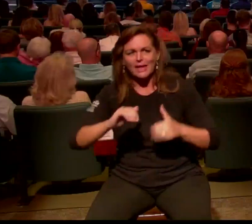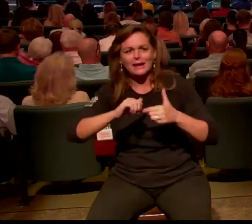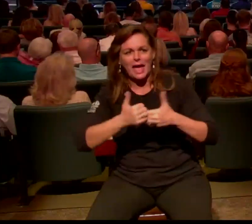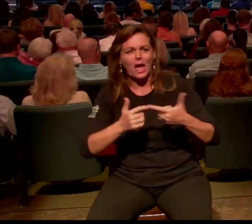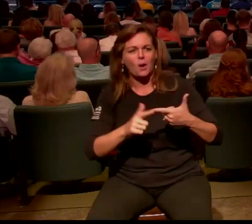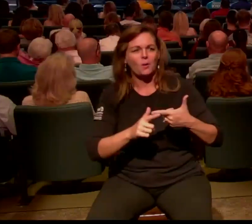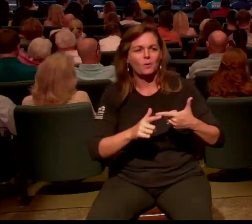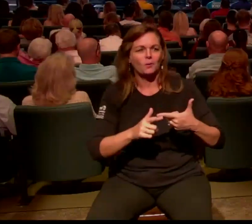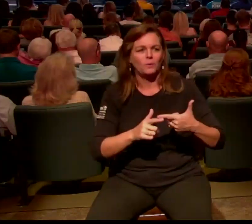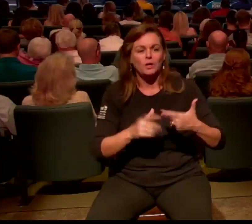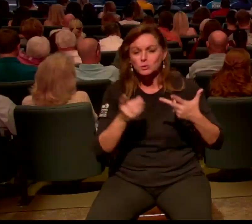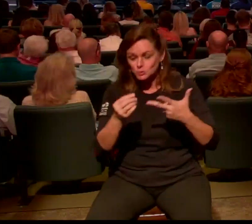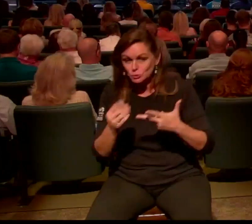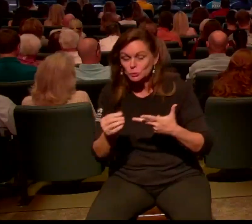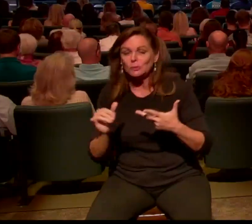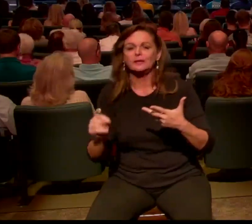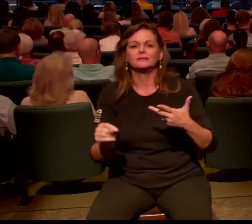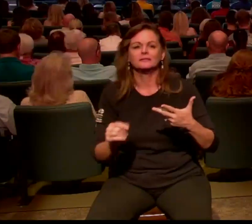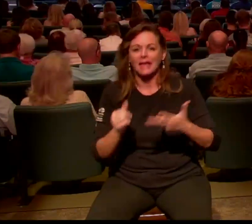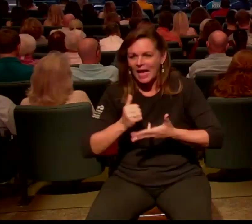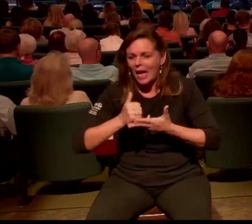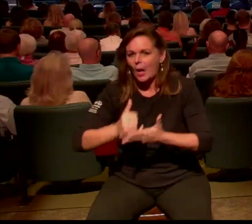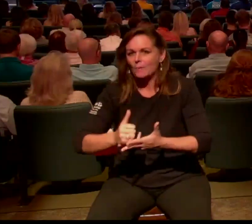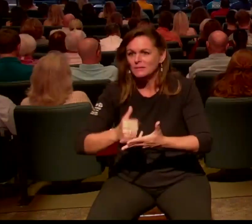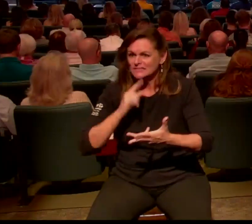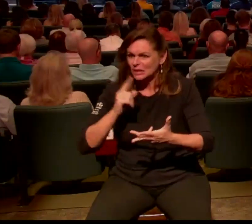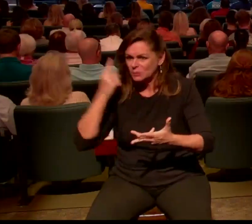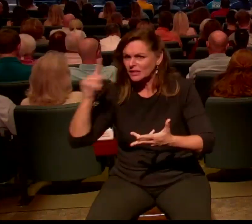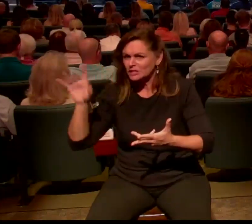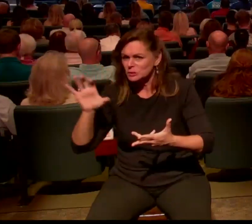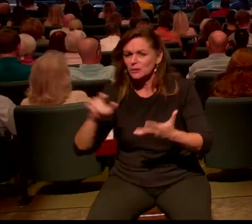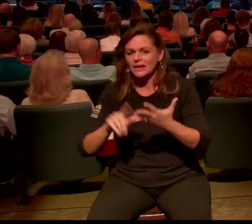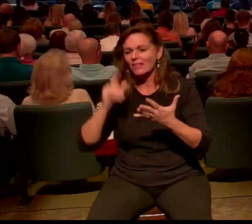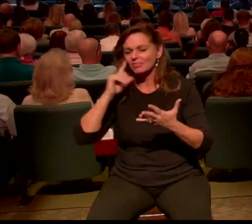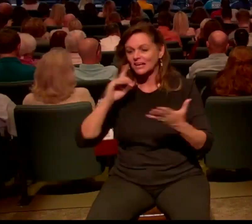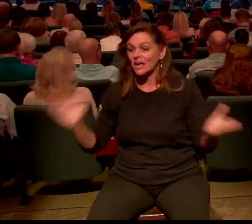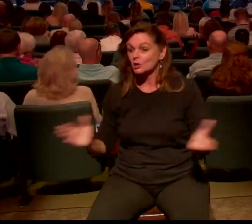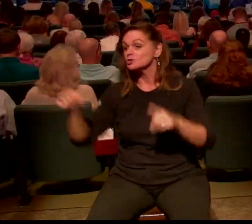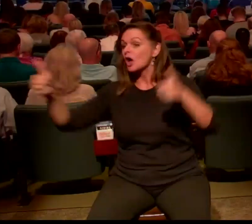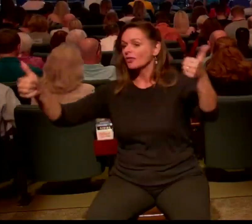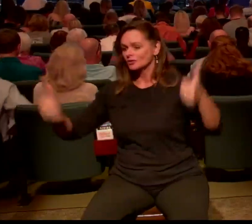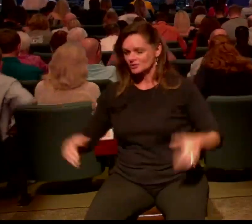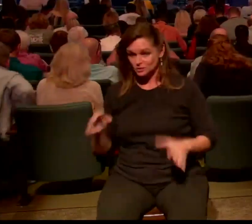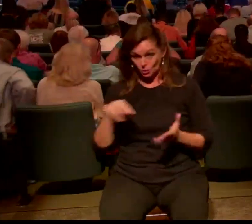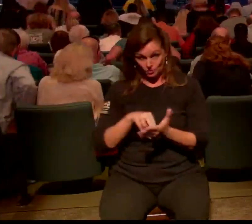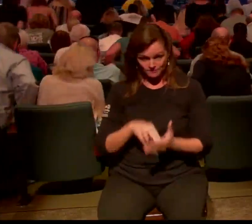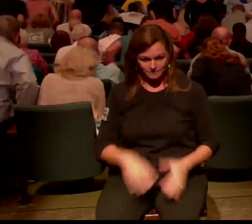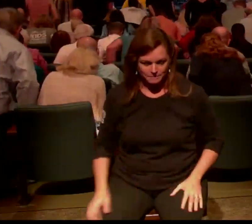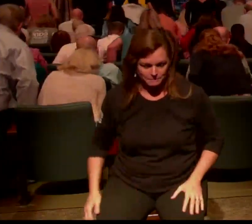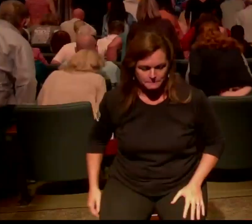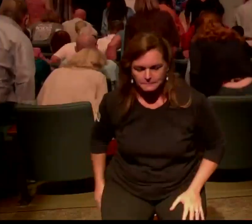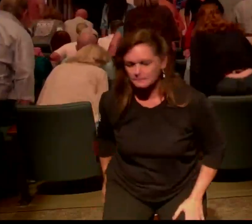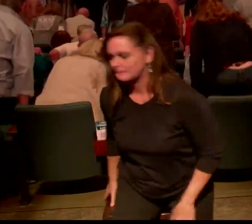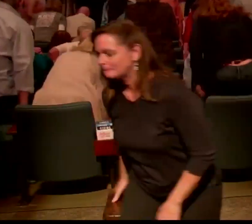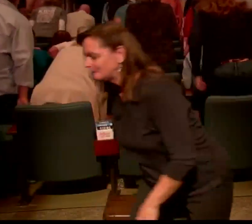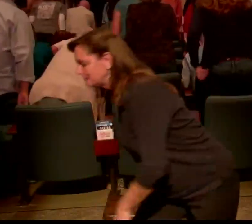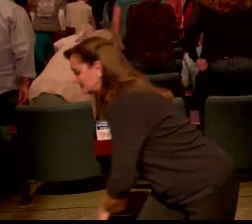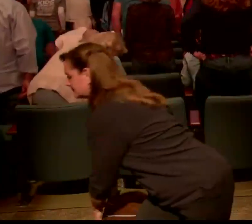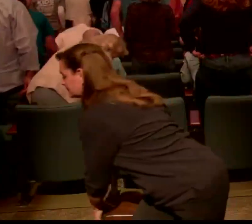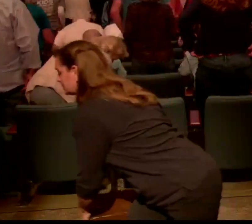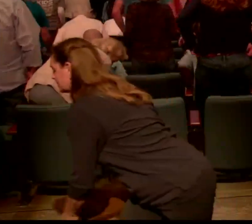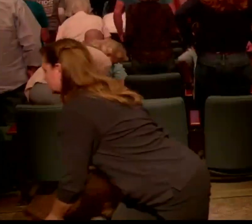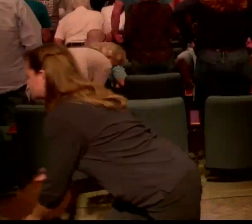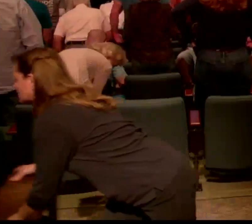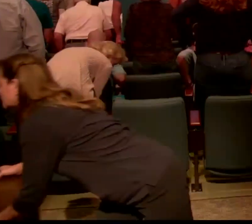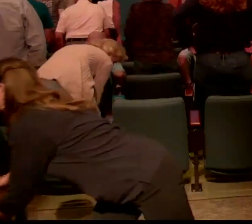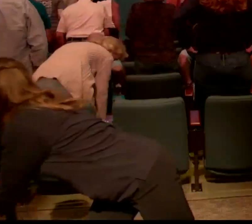Yeah. All right. Now, let's stand to your feet. Everybody to your feet. Everybody to your feet. On all the campuses, go to your feet right now. Pastors, you can go to the